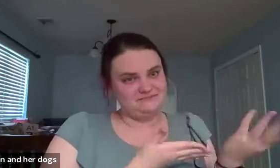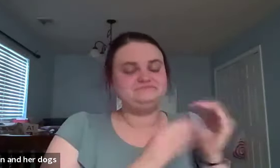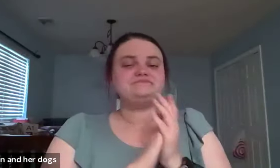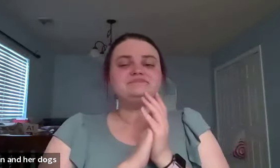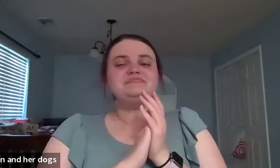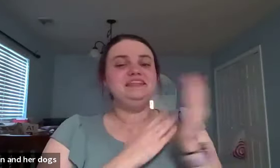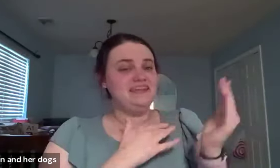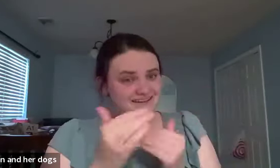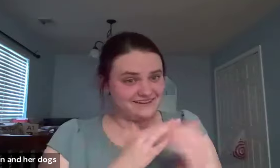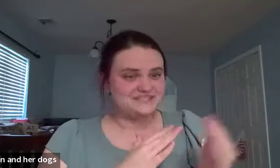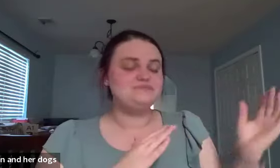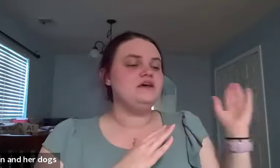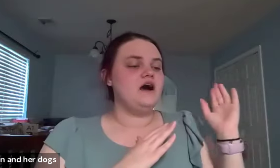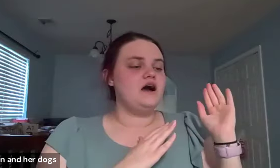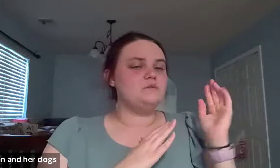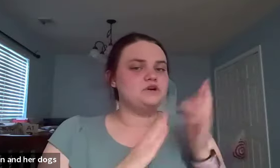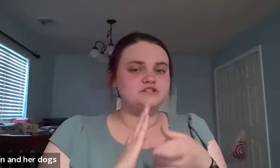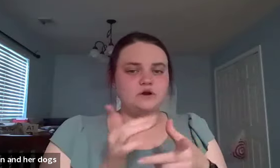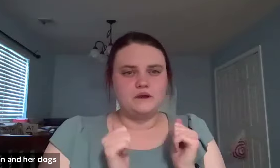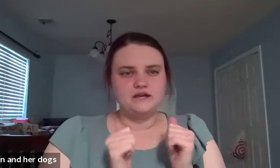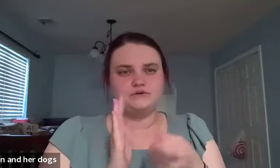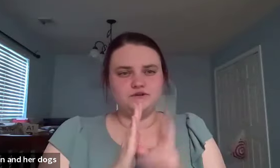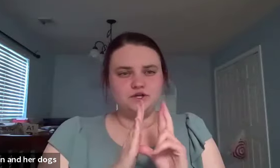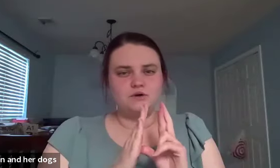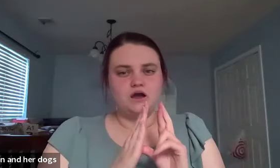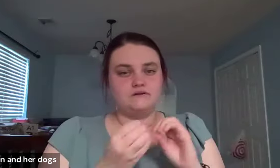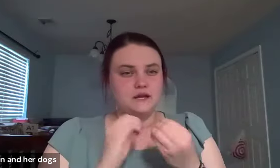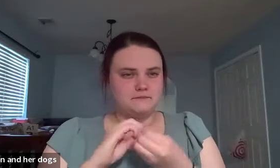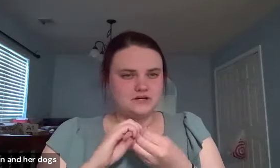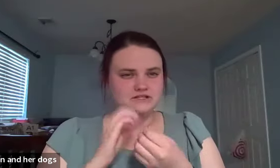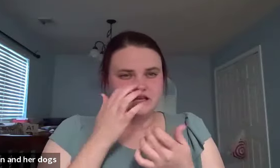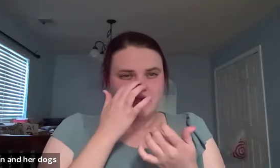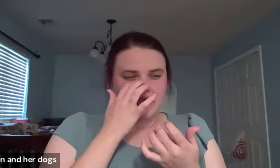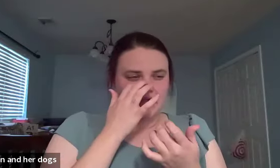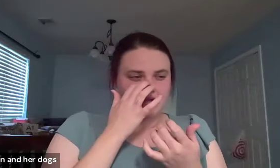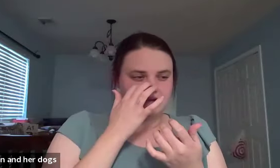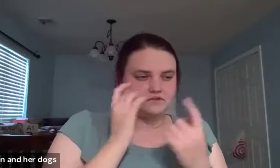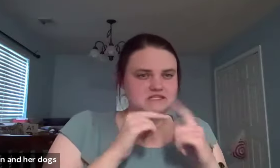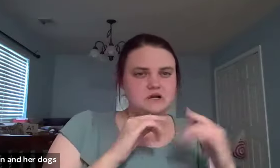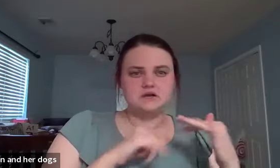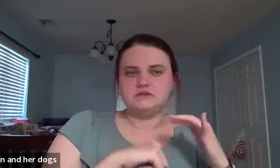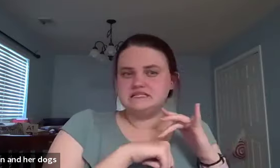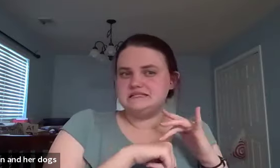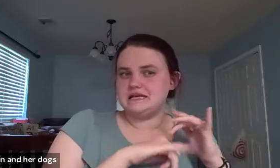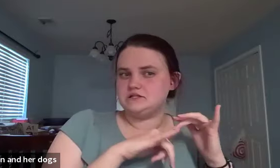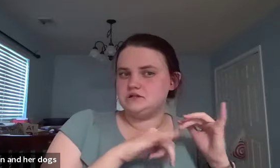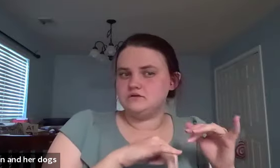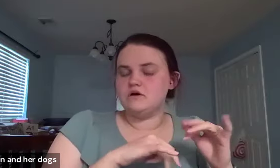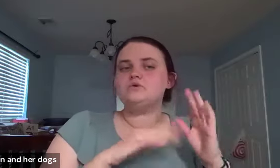fell. Anyways, we're going to do a quick review of numbers. And for this, I'm not going to really stay too long.